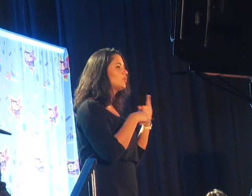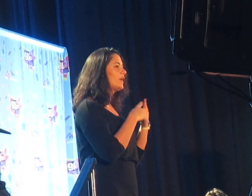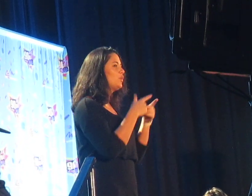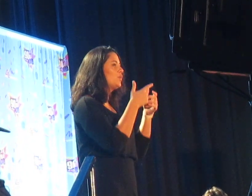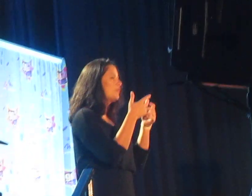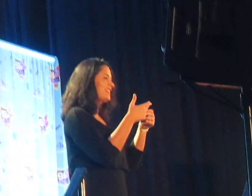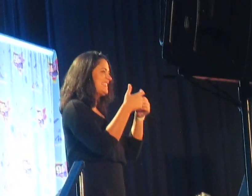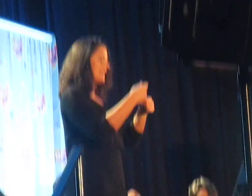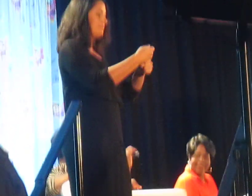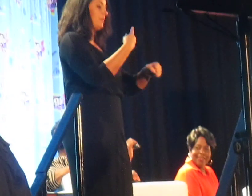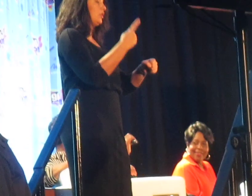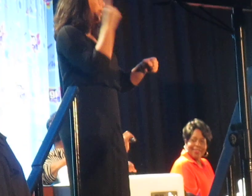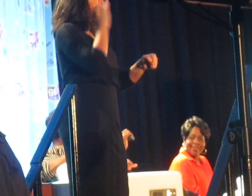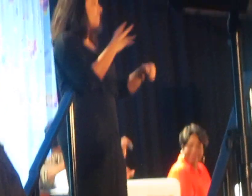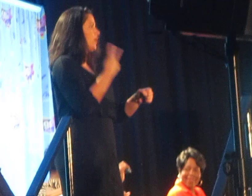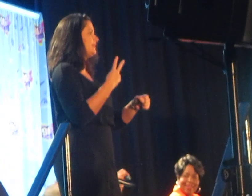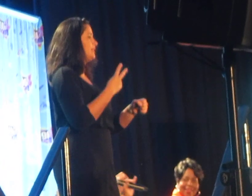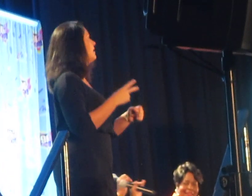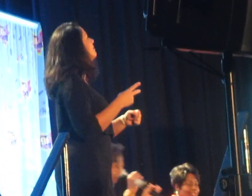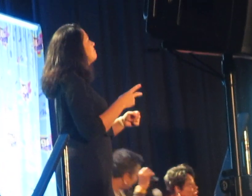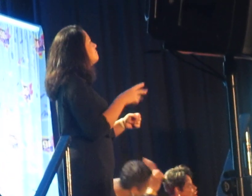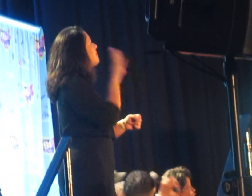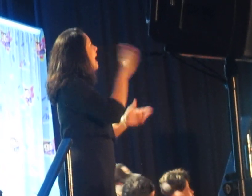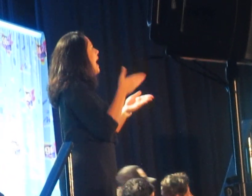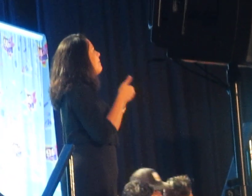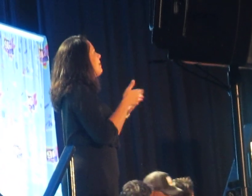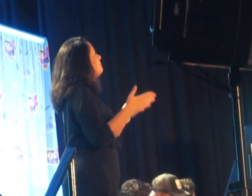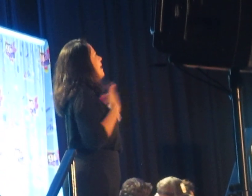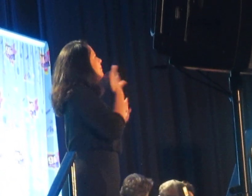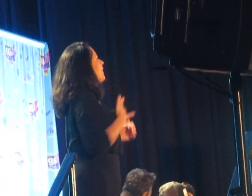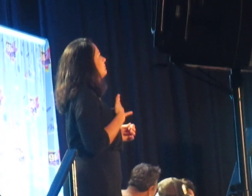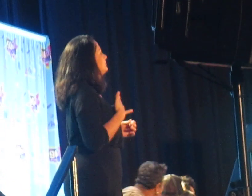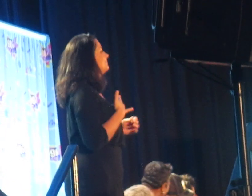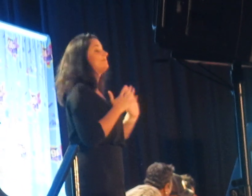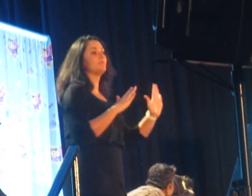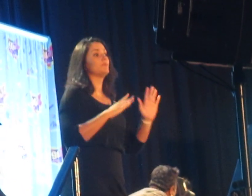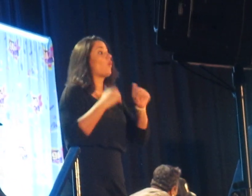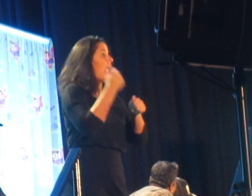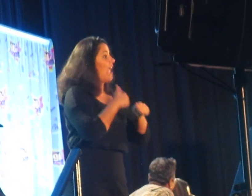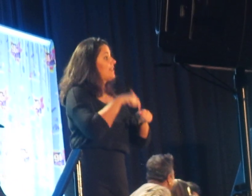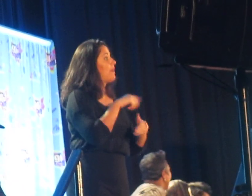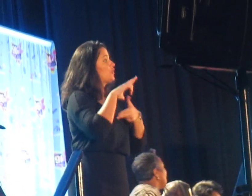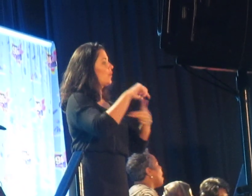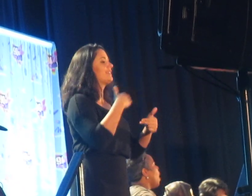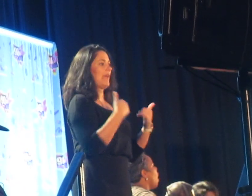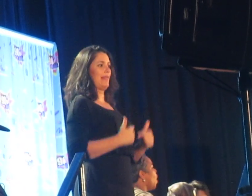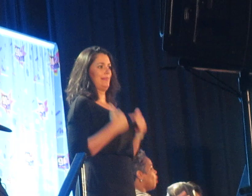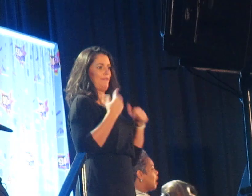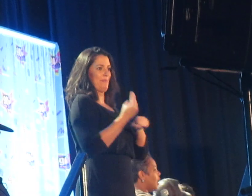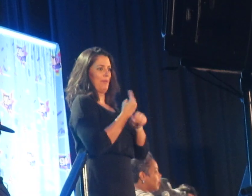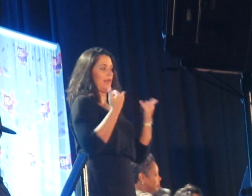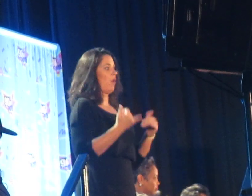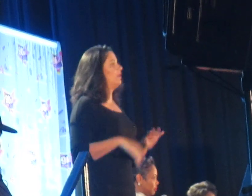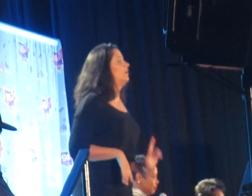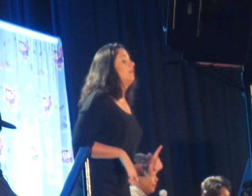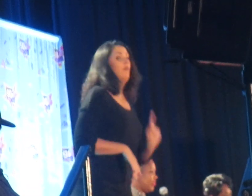from them? Hey, baby, happy birthday. No, this one, every time there's a hurricane, because I'm down in Miami now, back in Miami. Oh, every